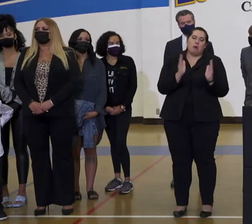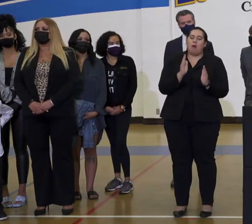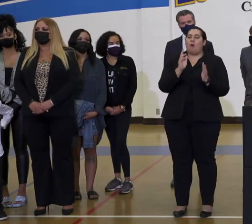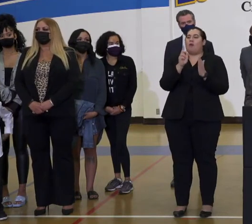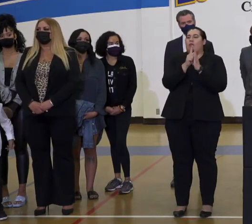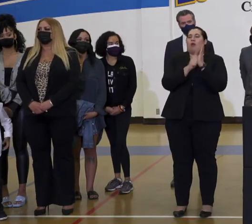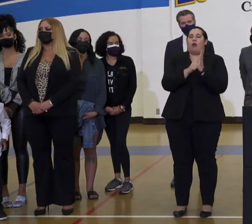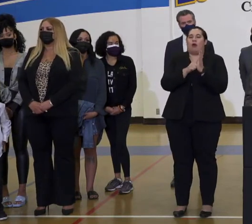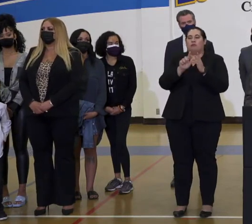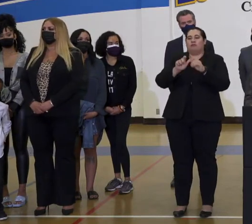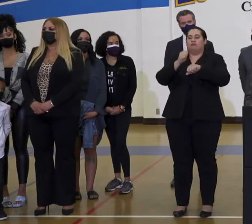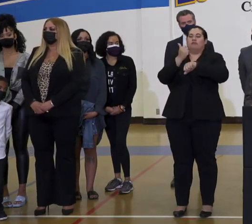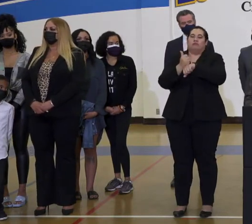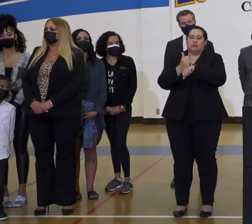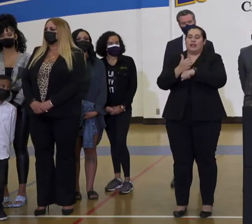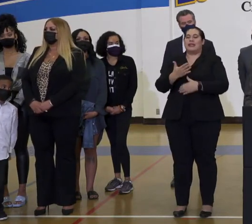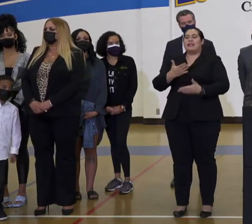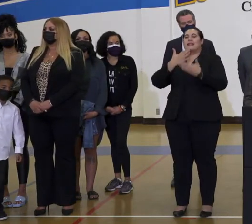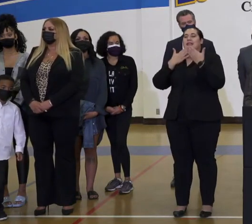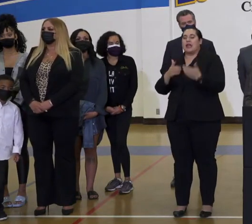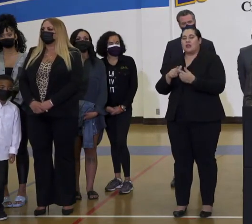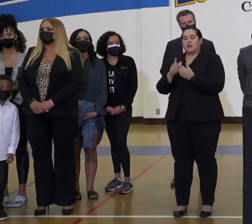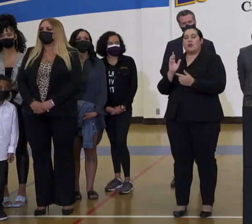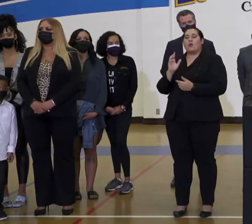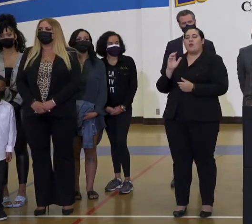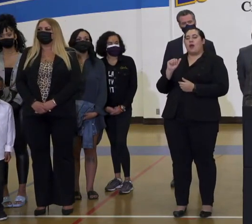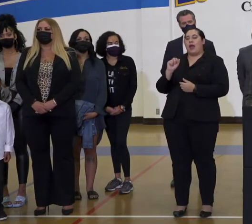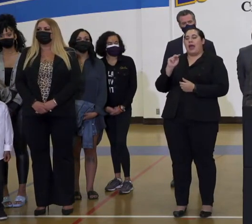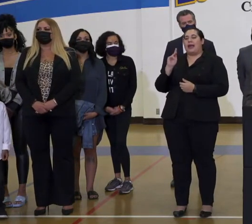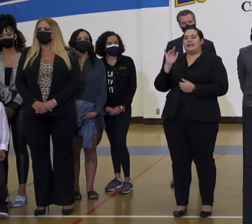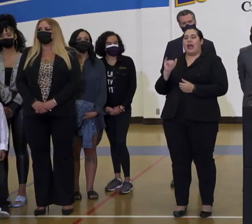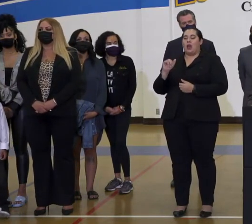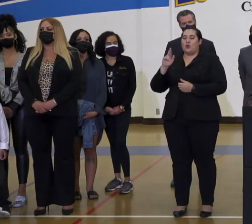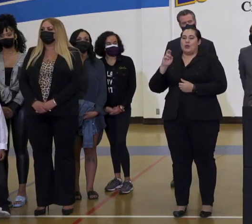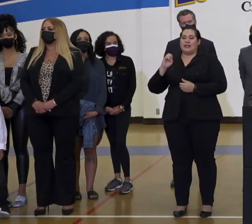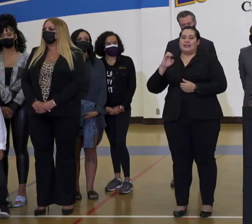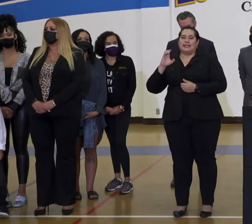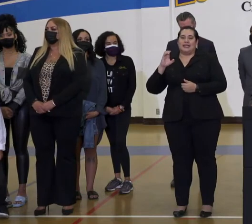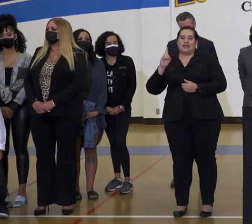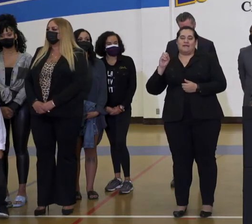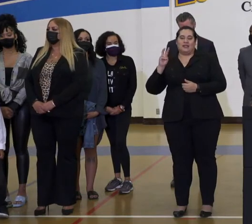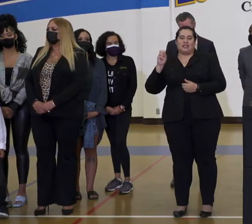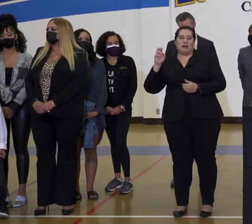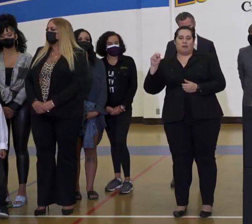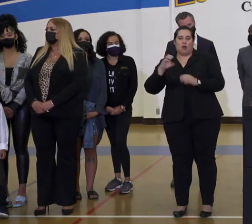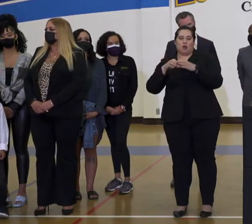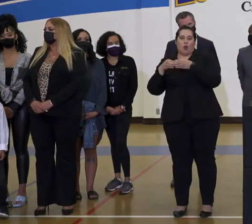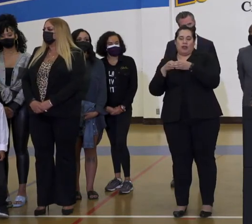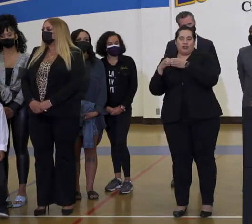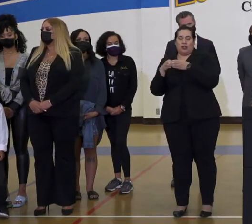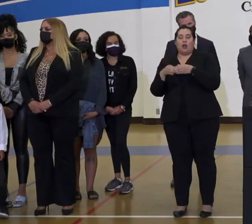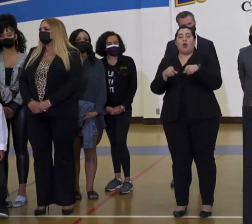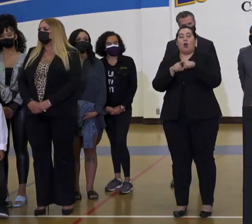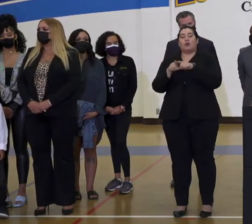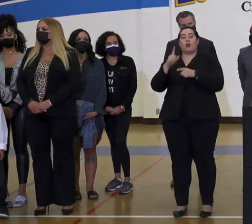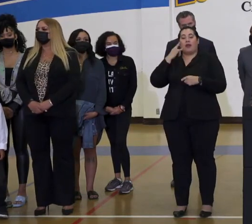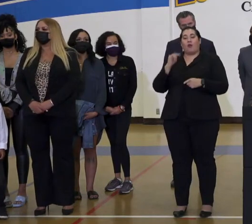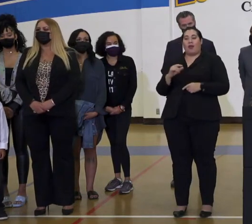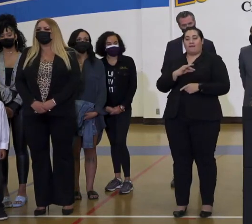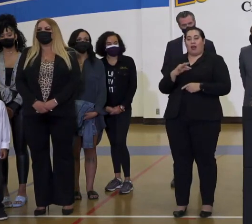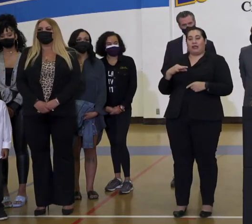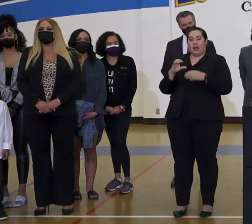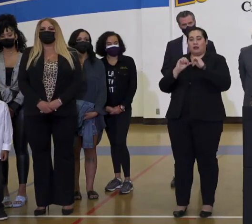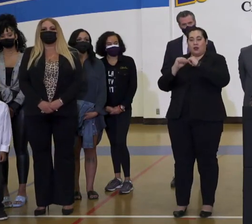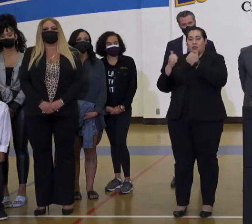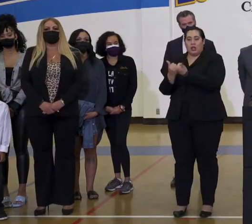law, and give a thank you to the Anti-Recidivism Coalition, California Faculty Association, and